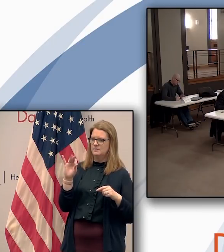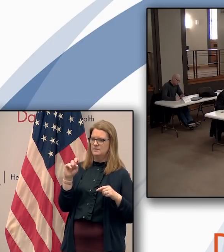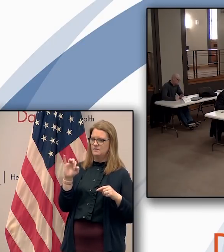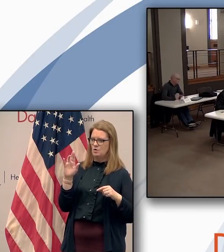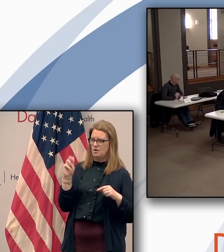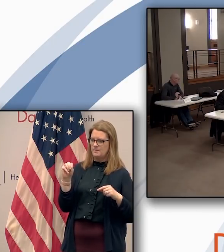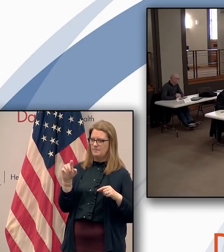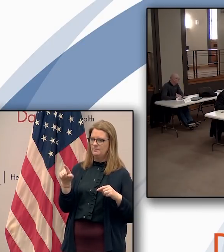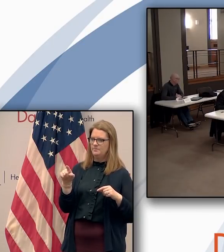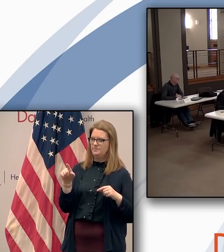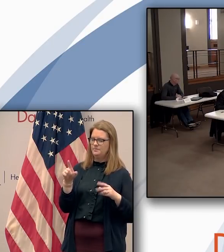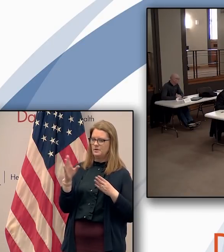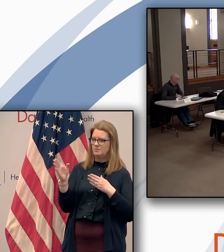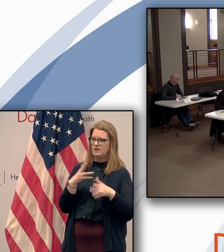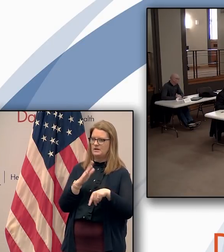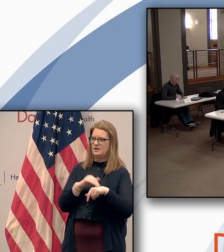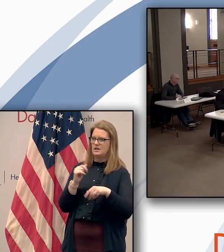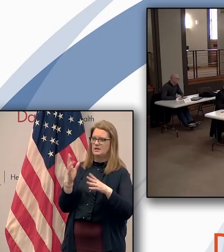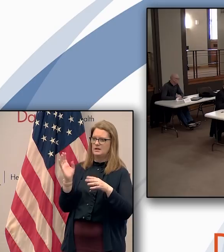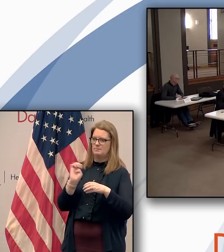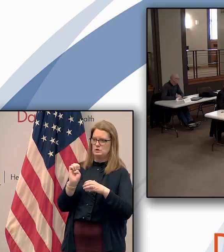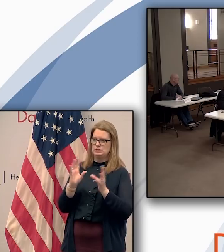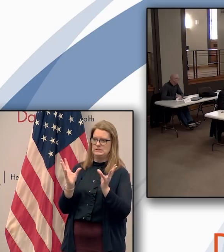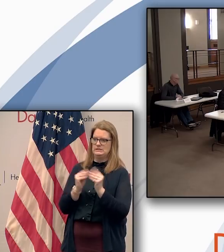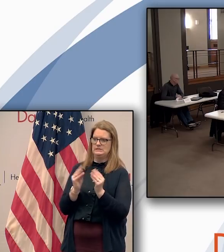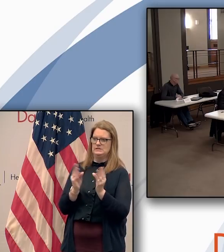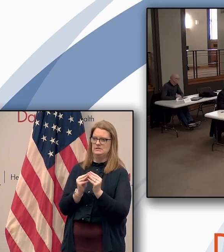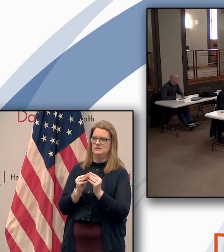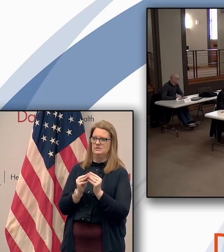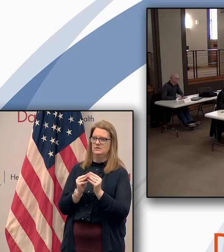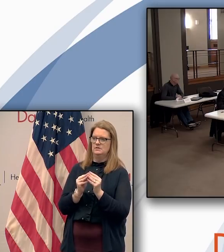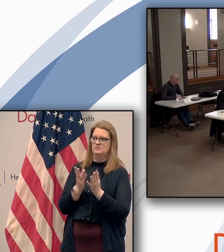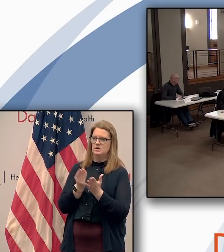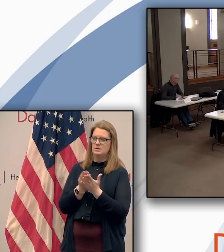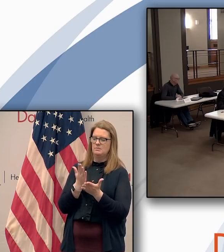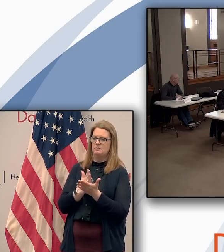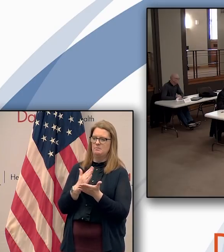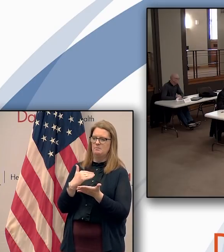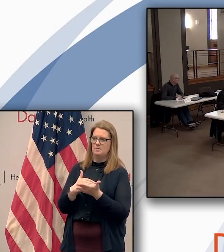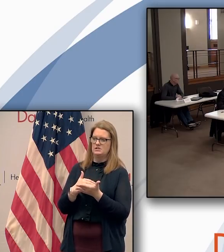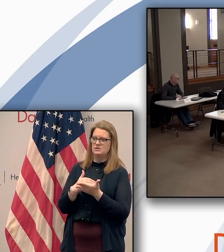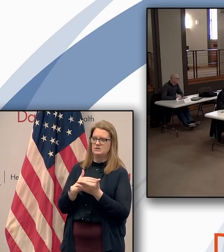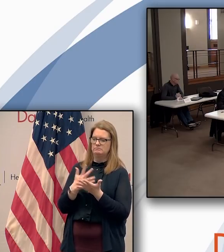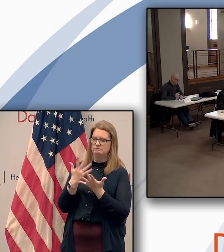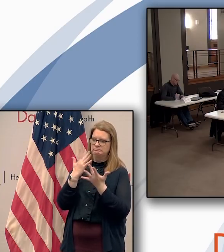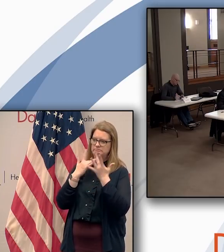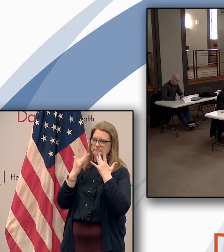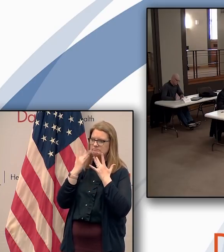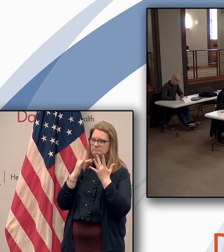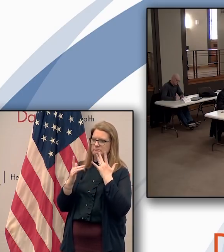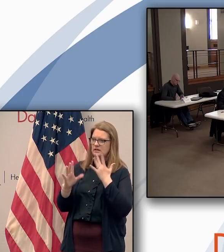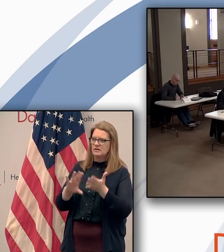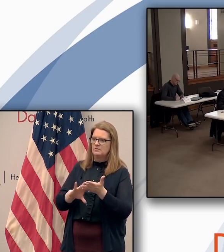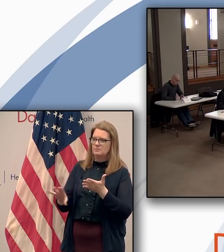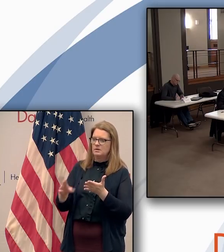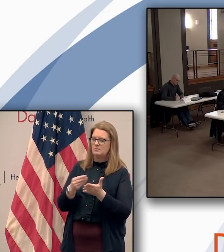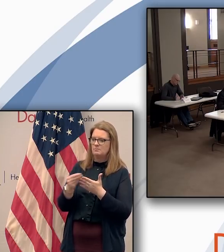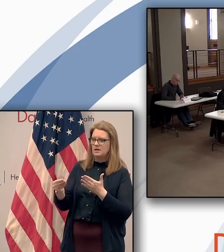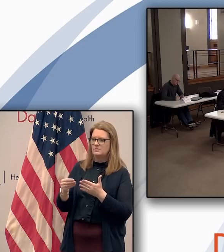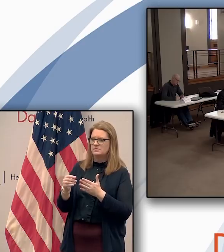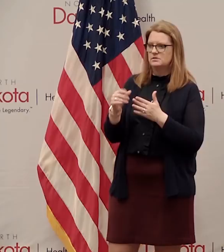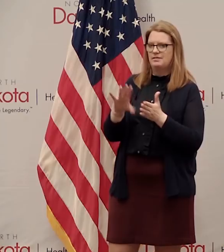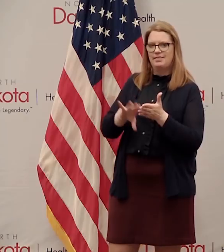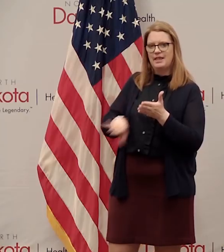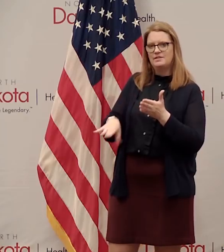Fargo-Moorhead. Do you plan to call an emergency session to deal with budget shortfalls? And can we expect furloughs, buyouts, or layoffs for state government?